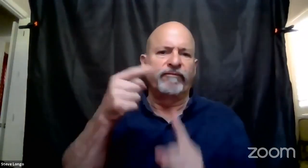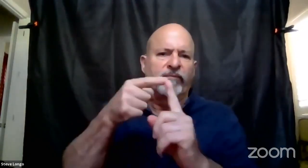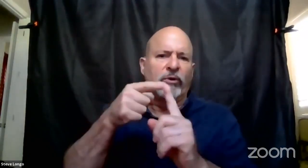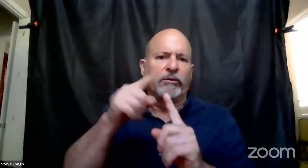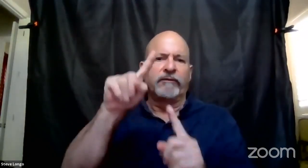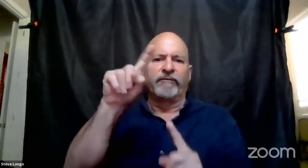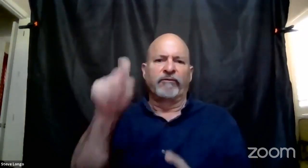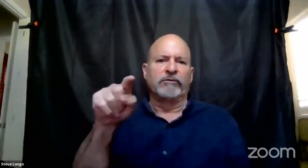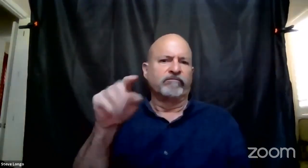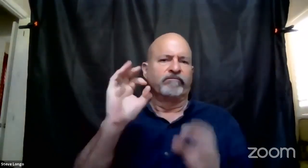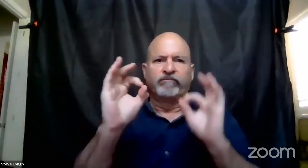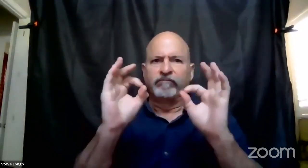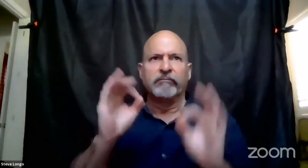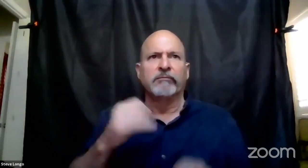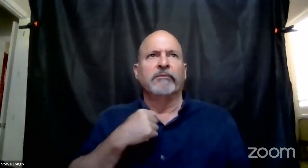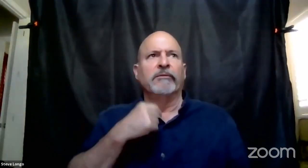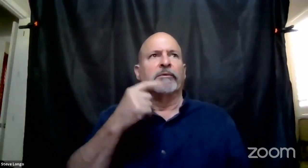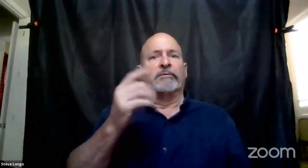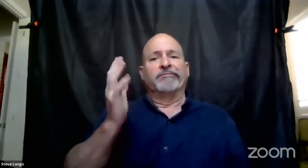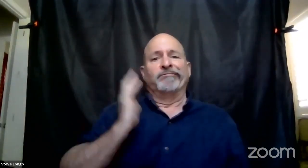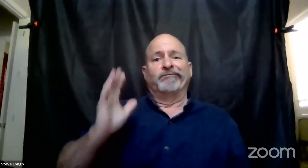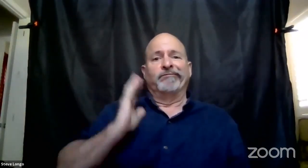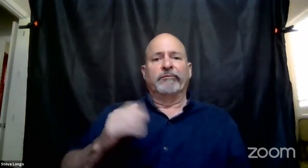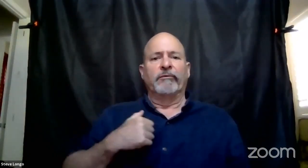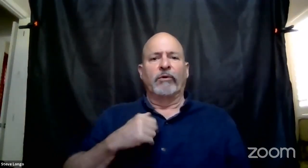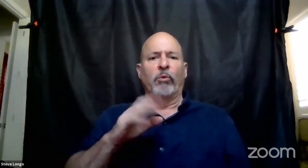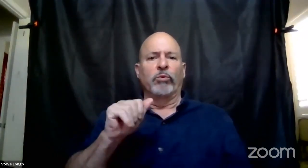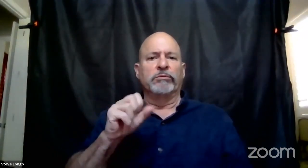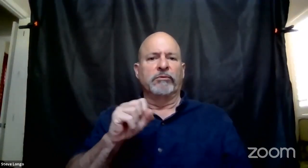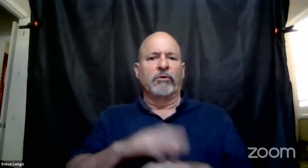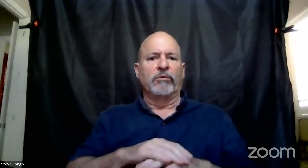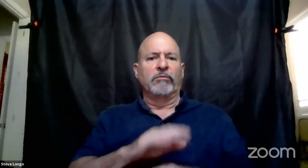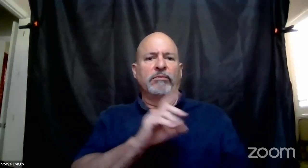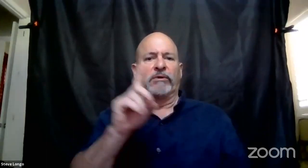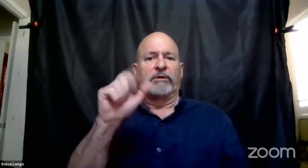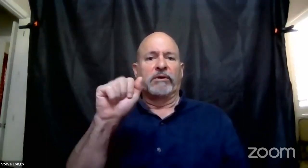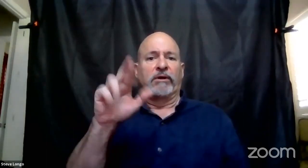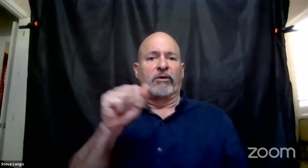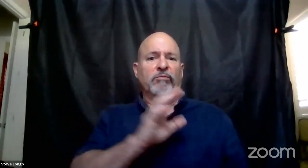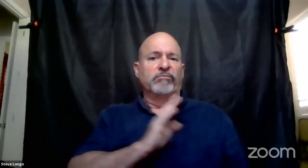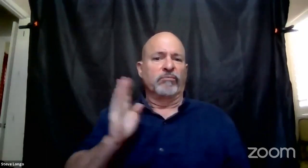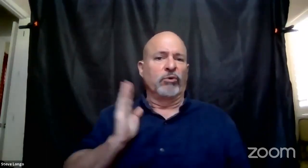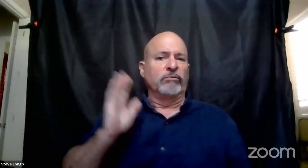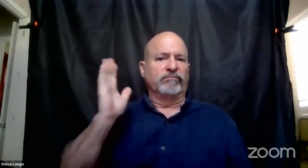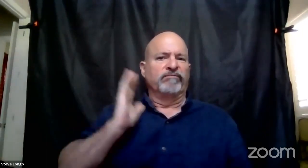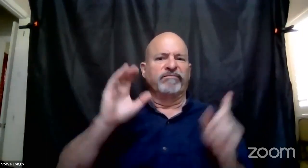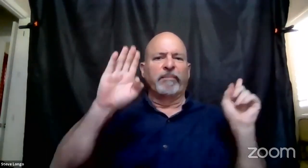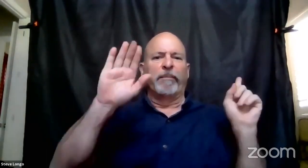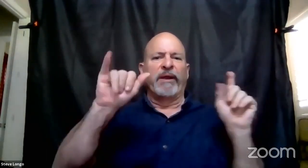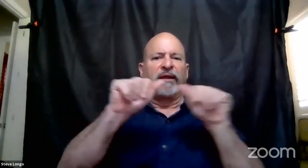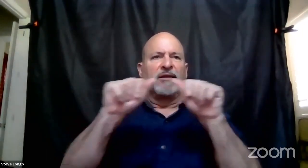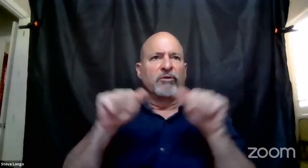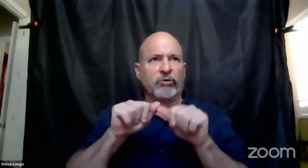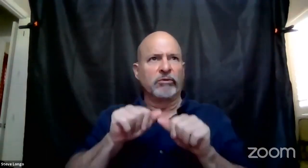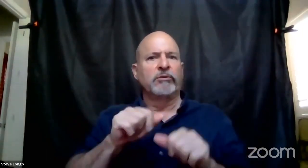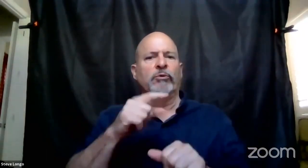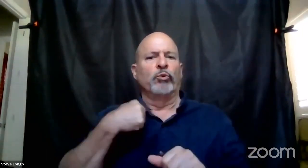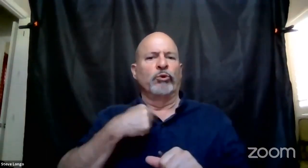This is Steve. Beth, thank you for your comment and question. I I was on the DCARA board in the